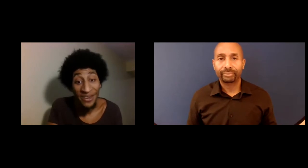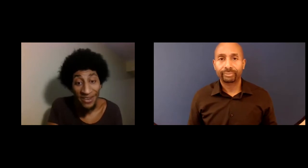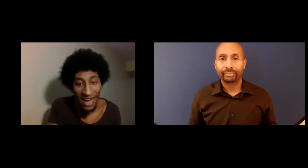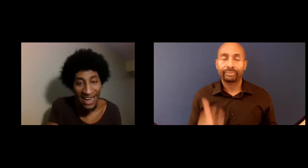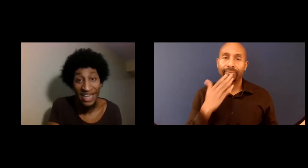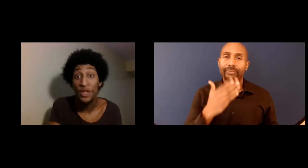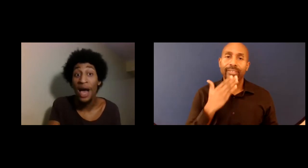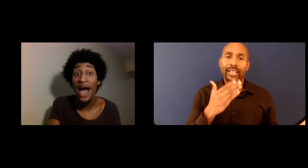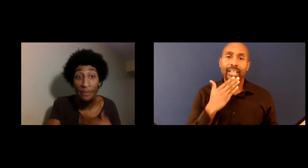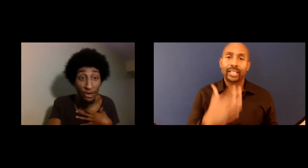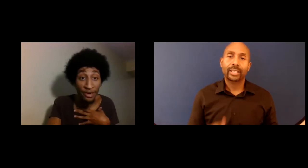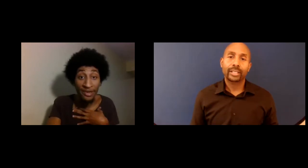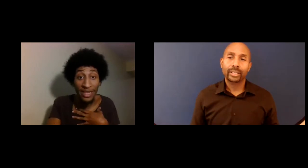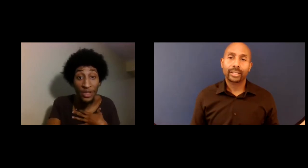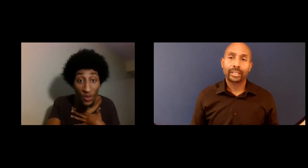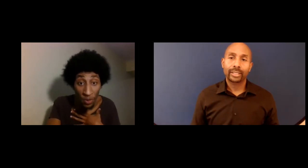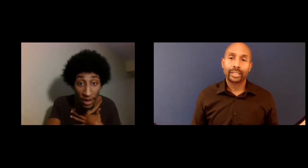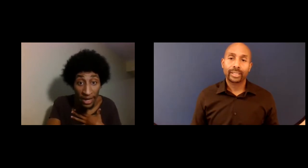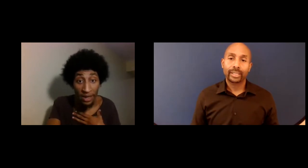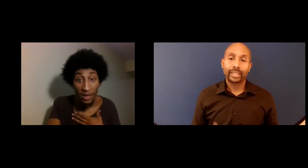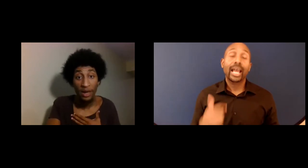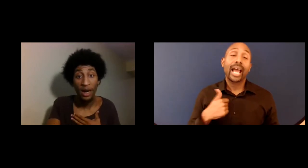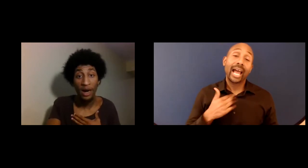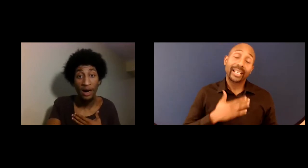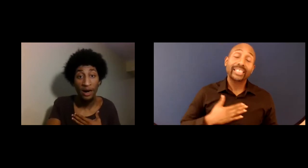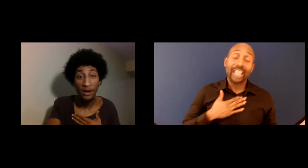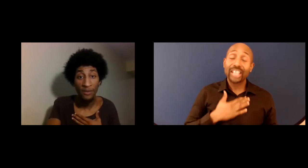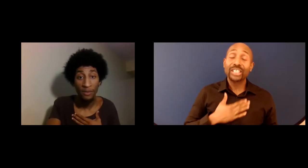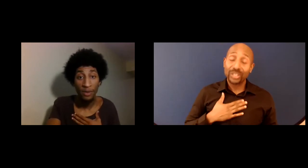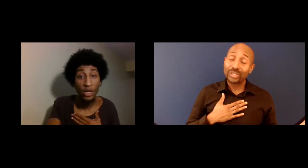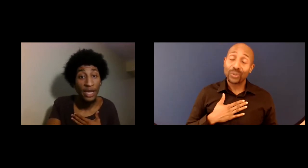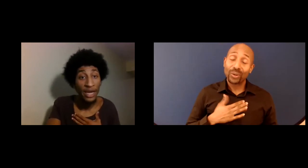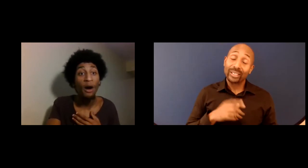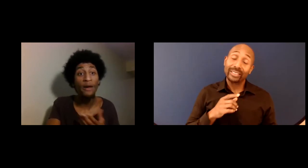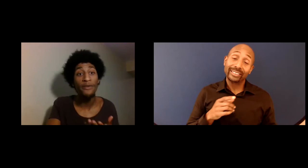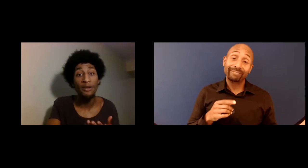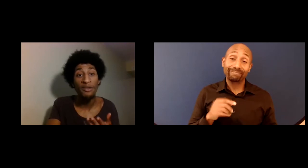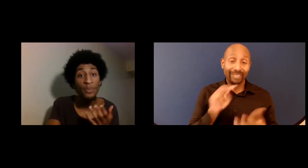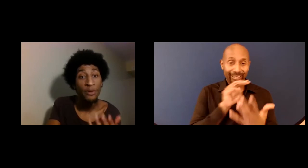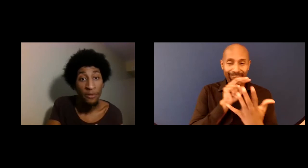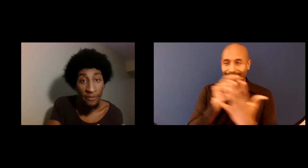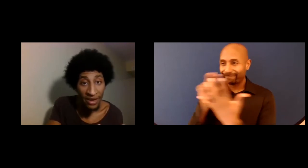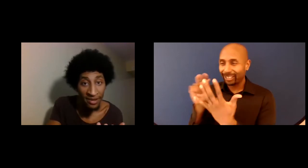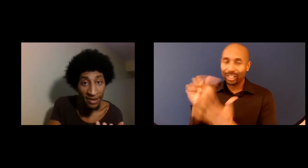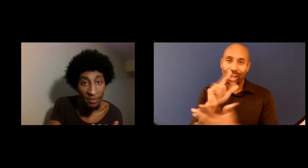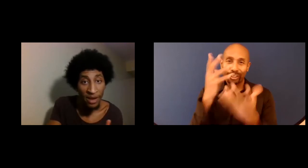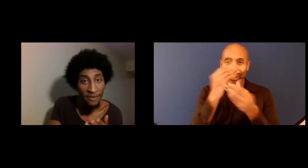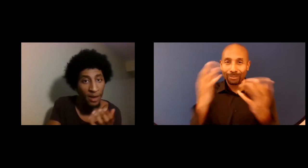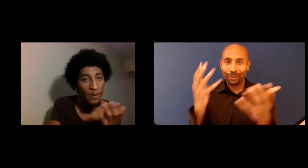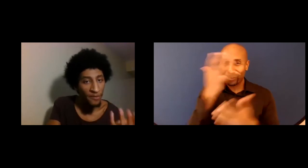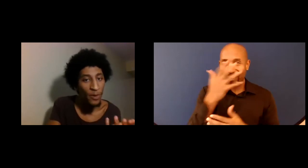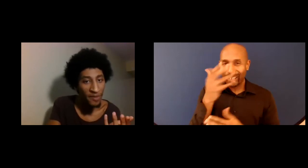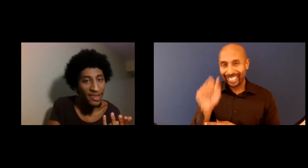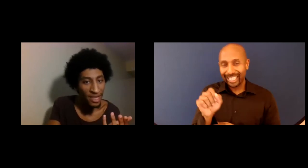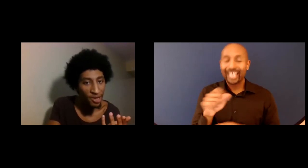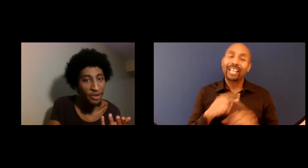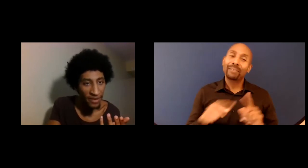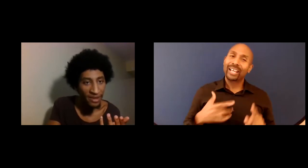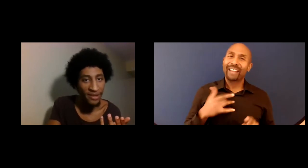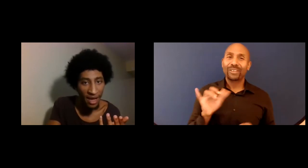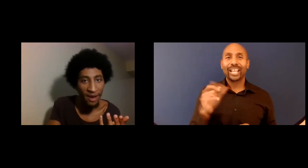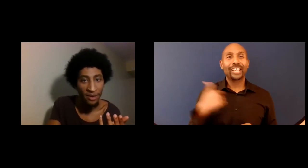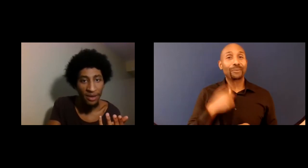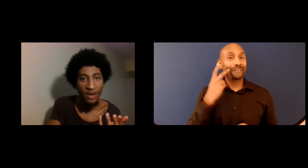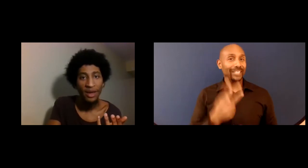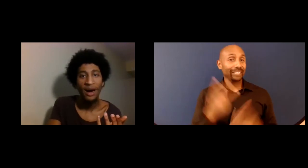Thank you. I personally enjoy looking at all of y'all's beautiful faces, but I feel like we've seen each other's